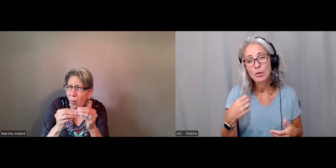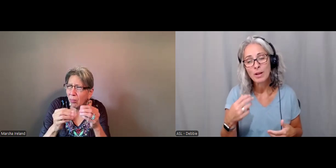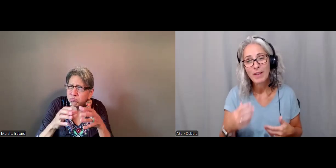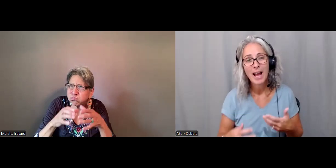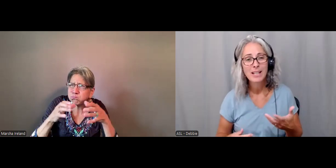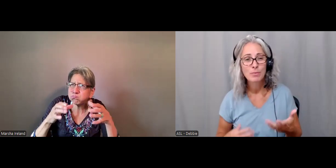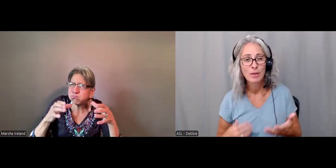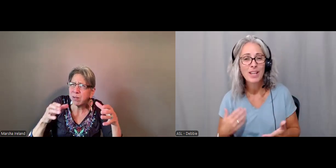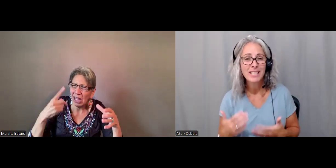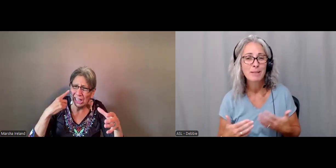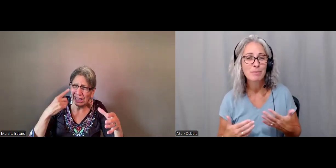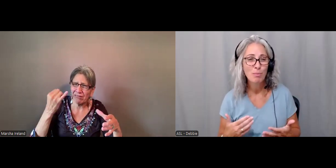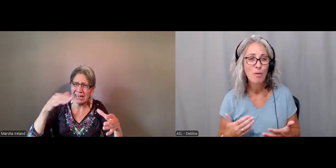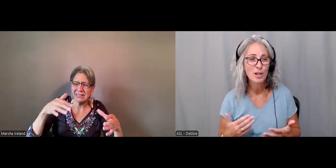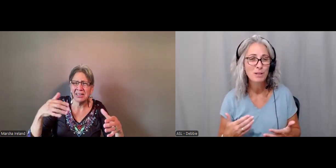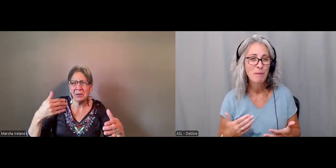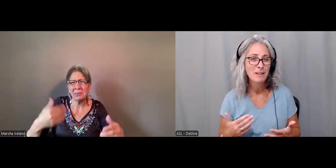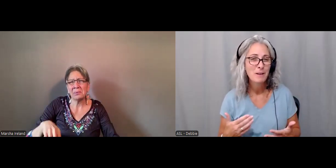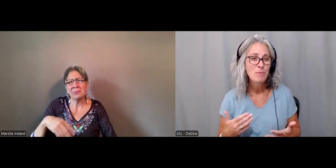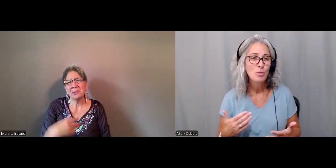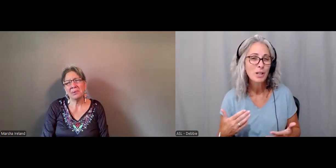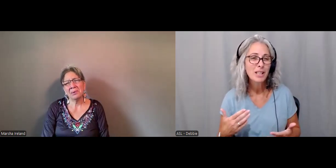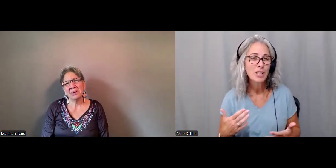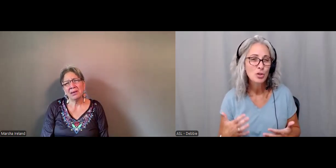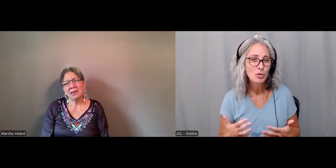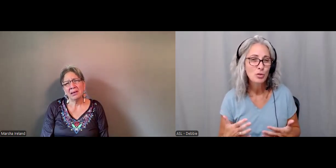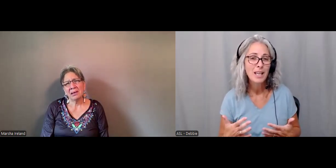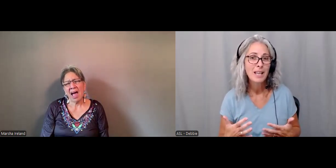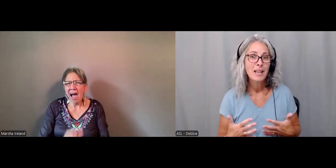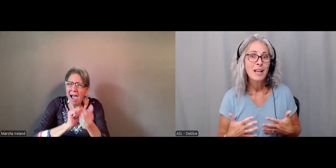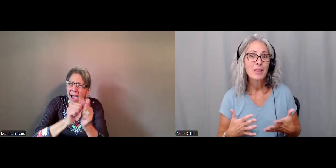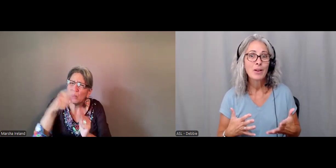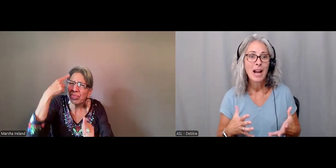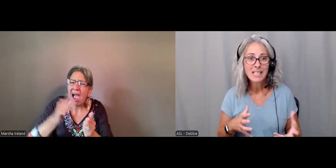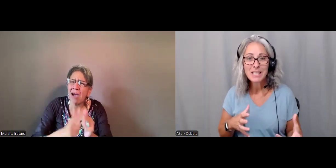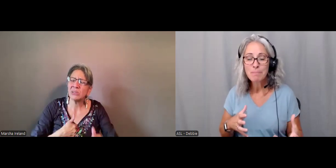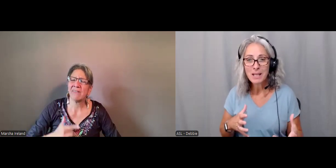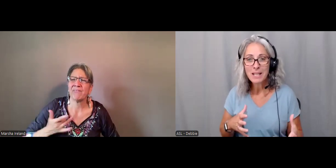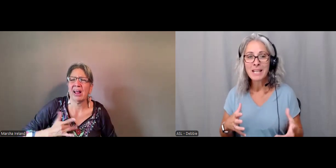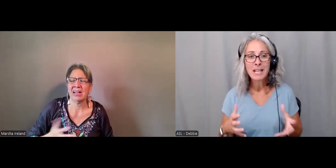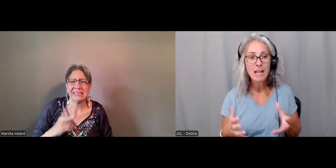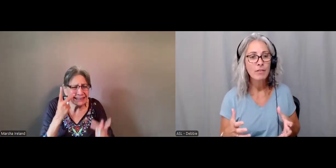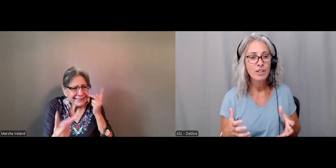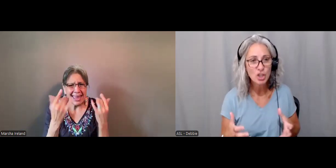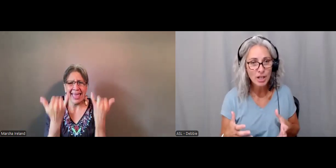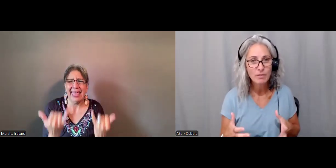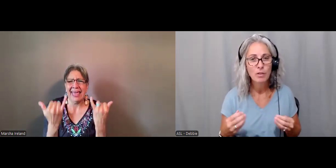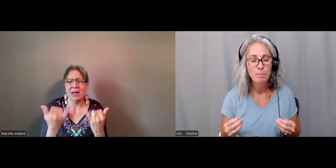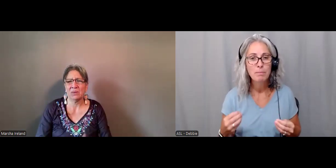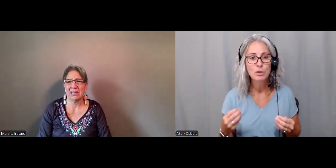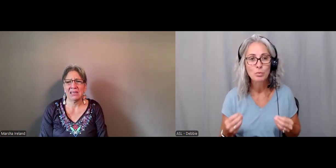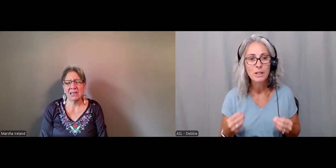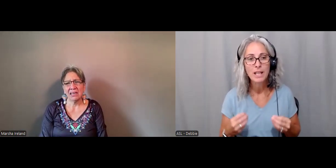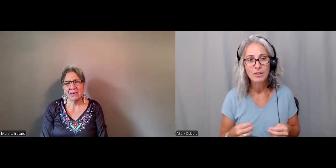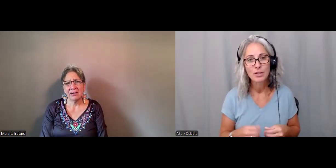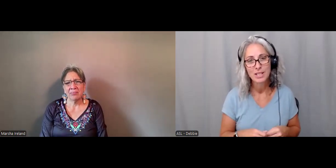And so we've gained some support, but really and truly, there hasn't been enough of a shift for